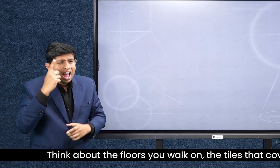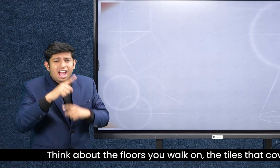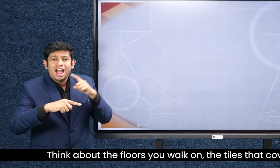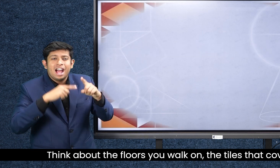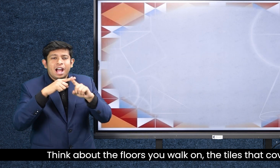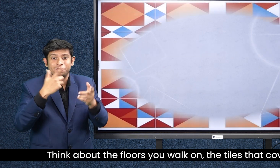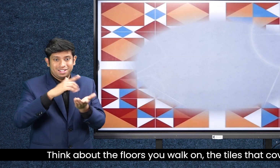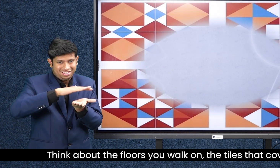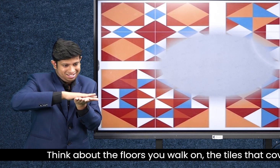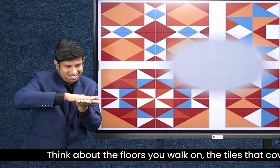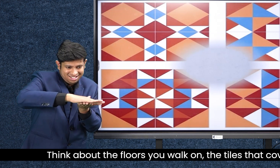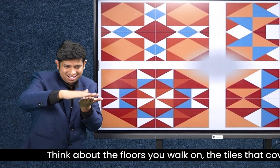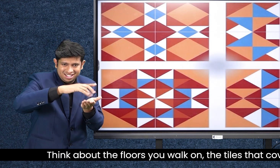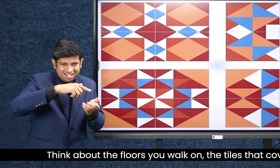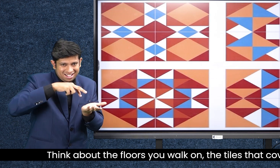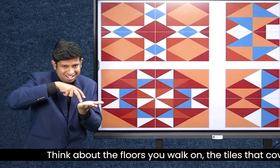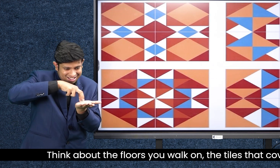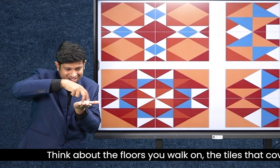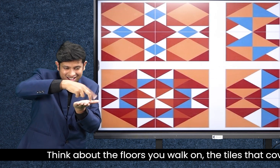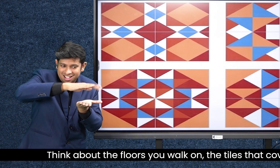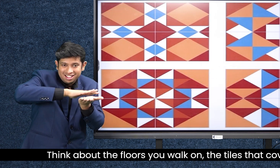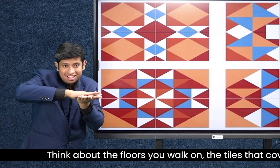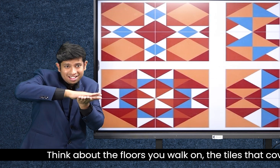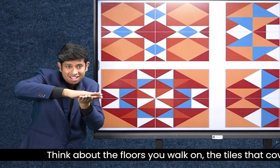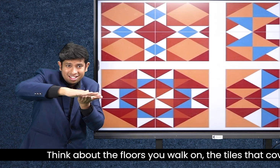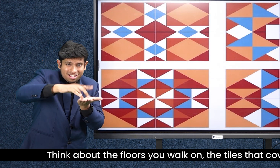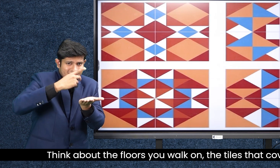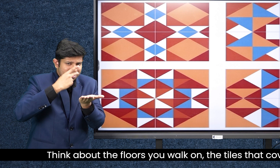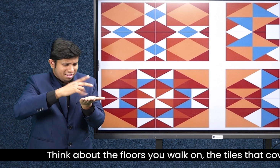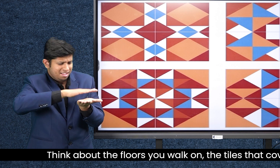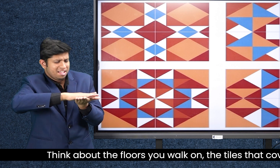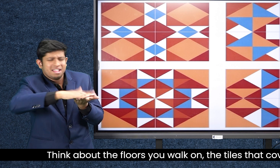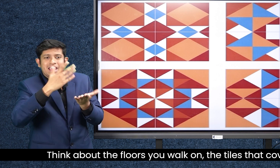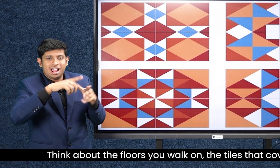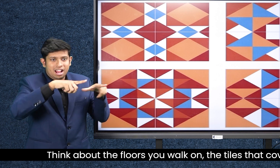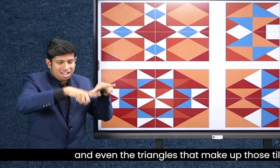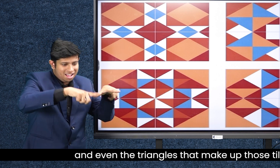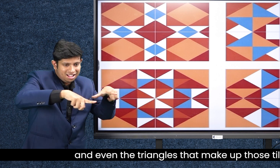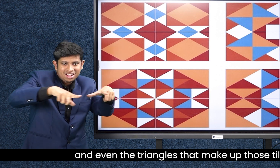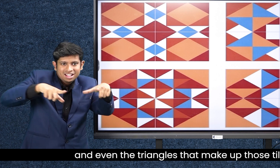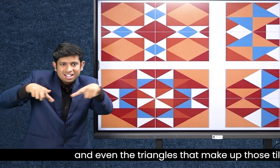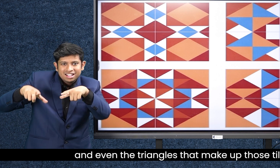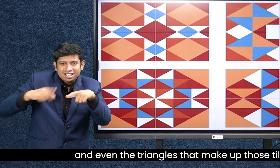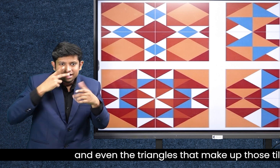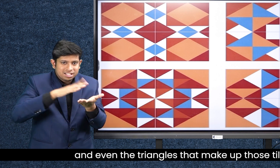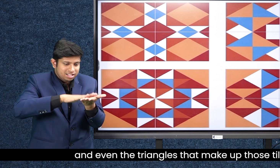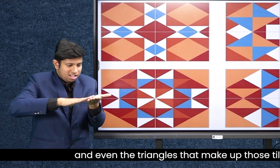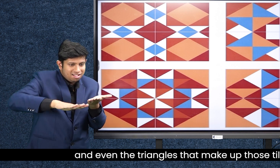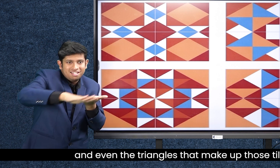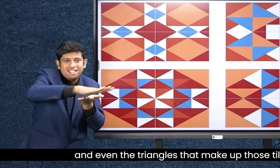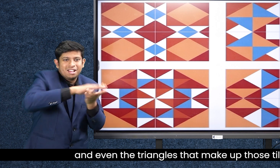Think about the floors you walk on, the tiles that cover them, and even the triangles that make up those